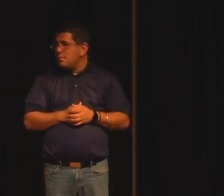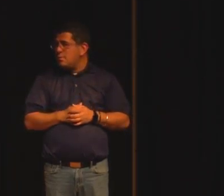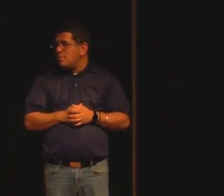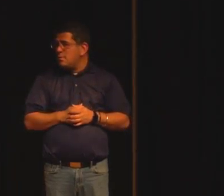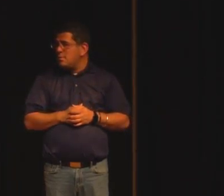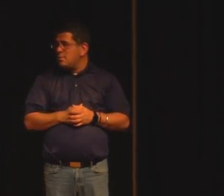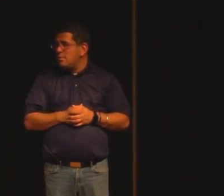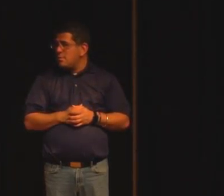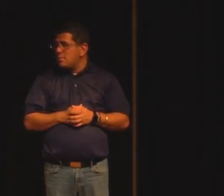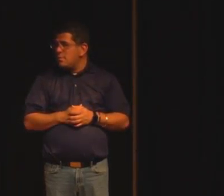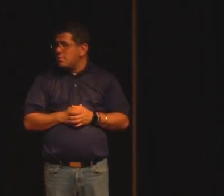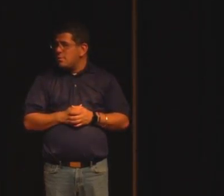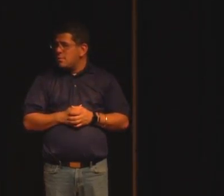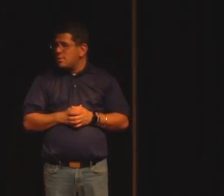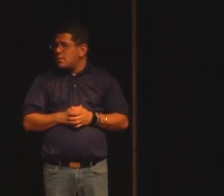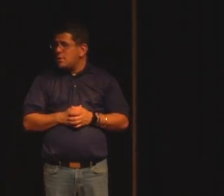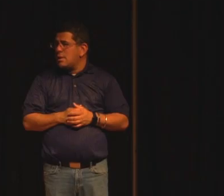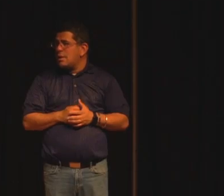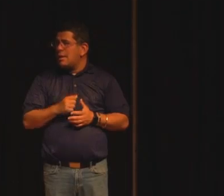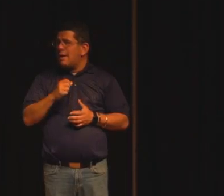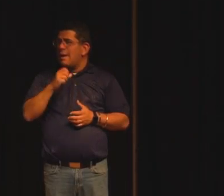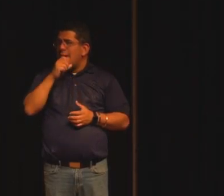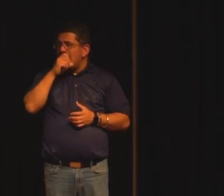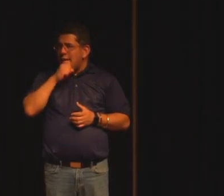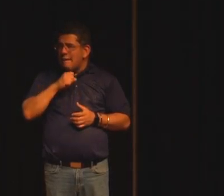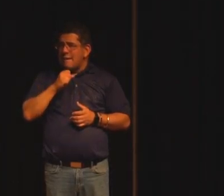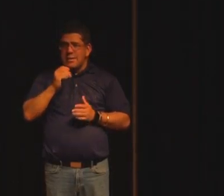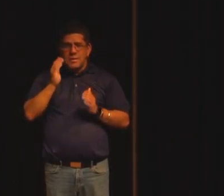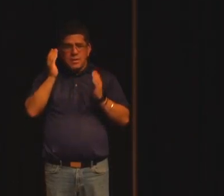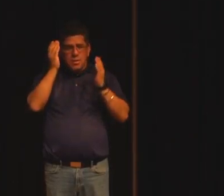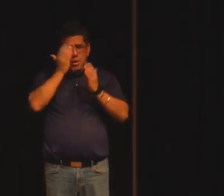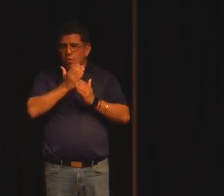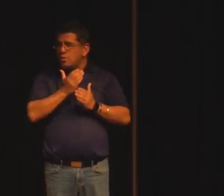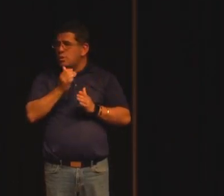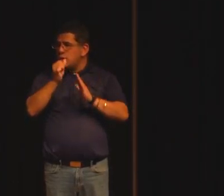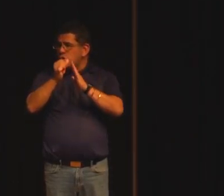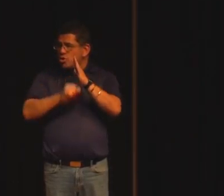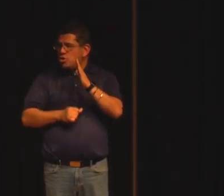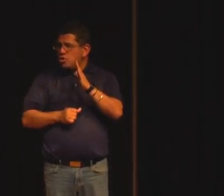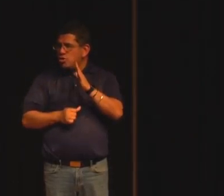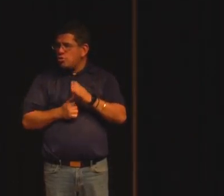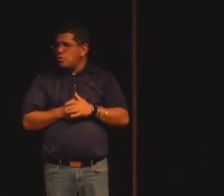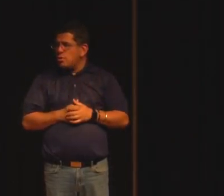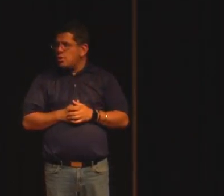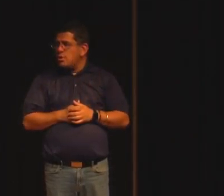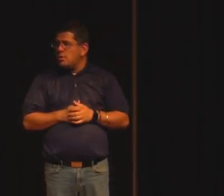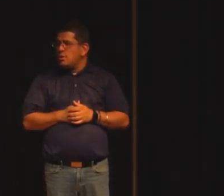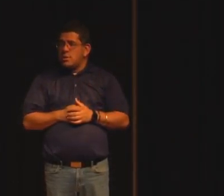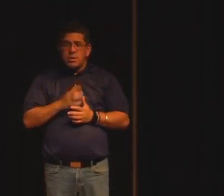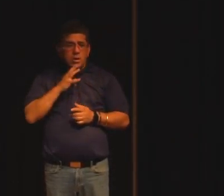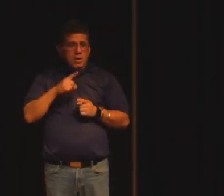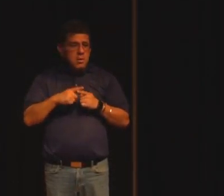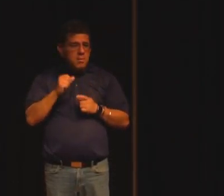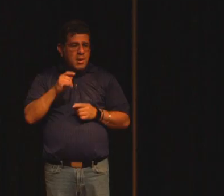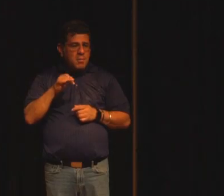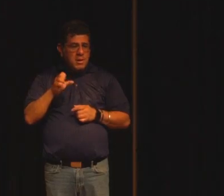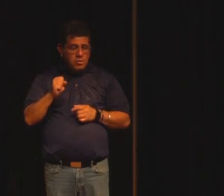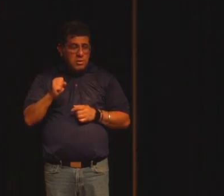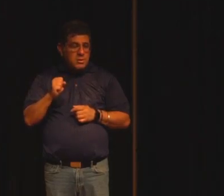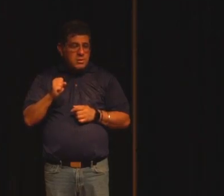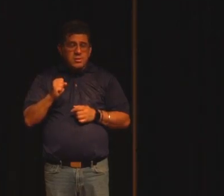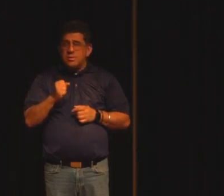Age and occlusion and surgery are also factors that we have to take into account when we talk about biometrics on a planetary